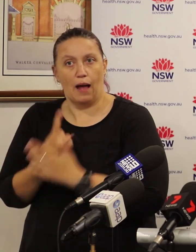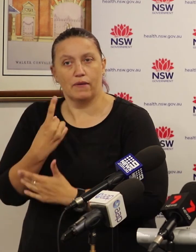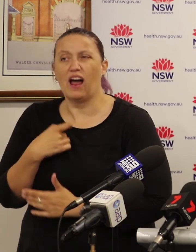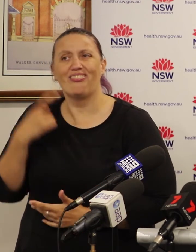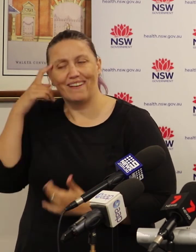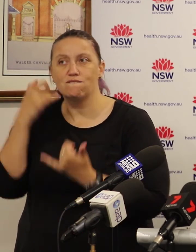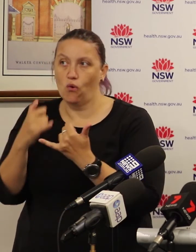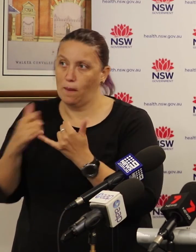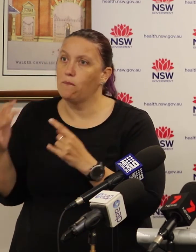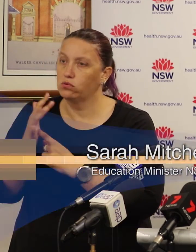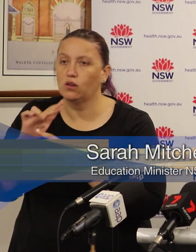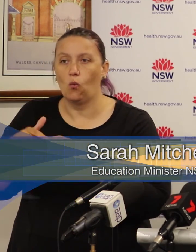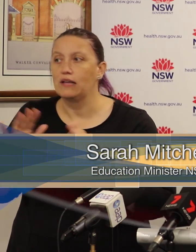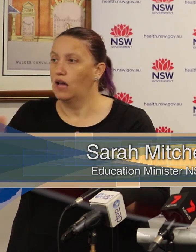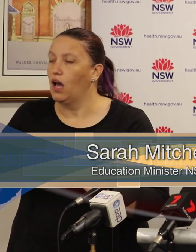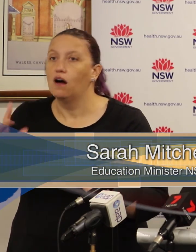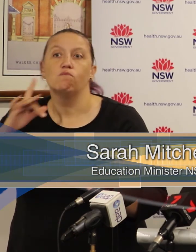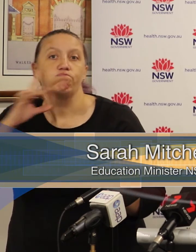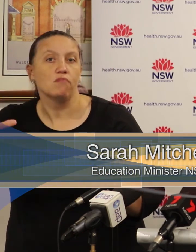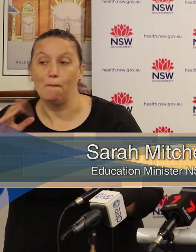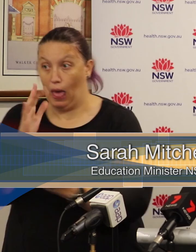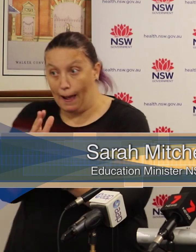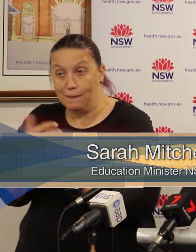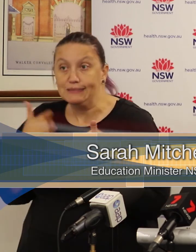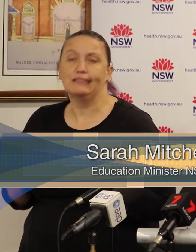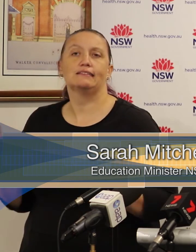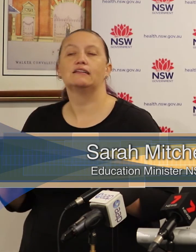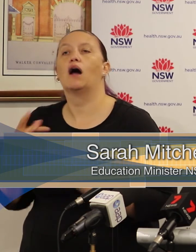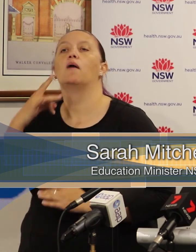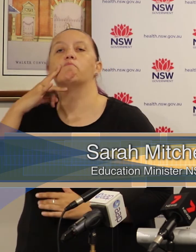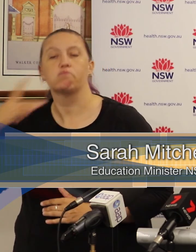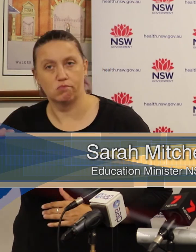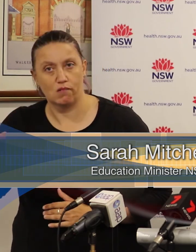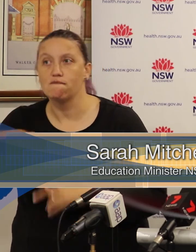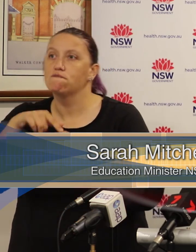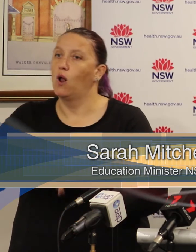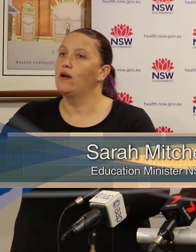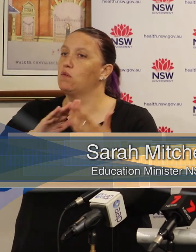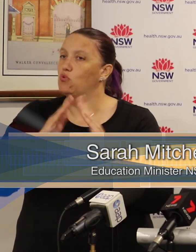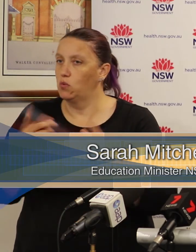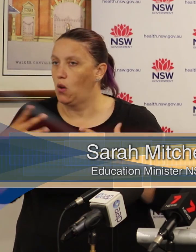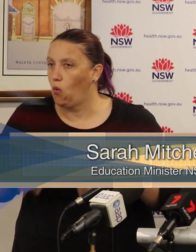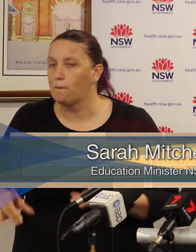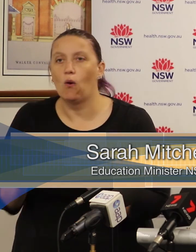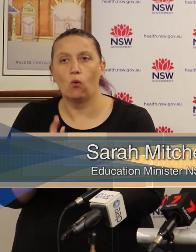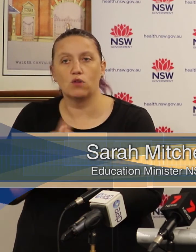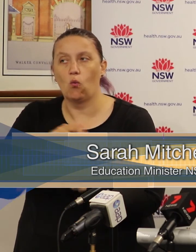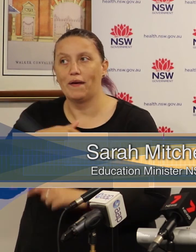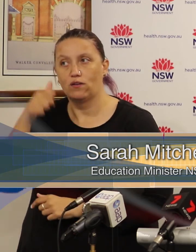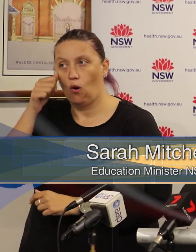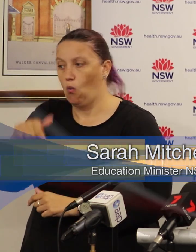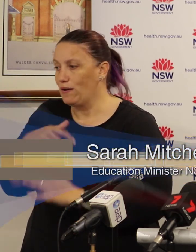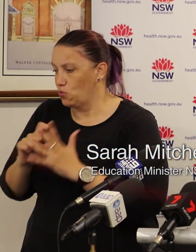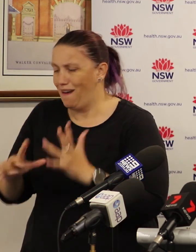it's important that we are taking this as a precautionary measure in line with community sentiment, but also knowing that we're doing everything that we